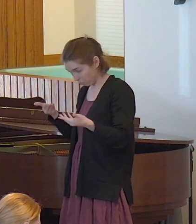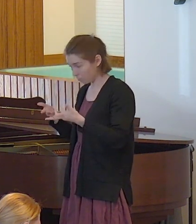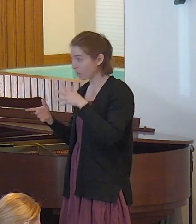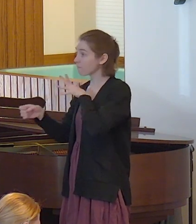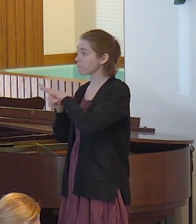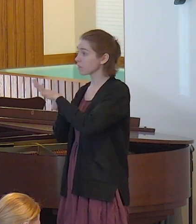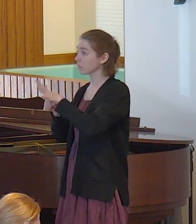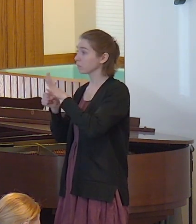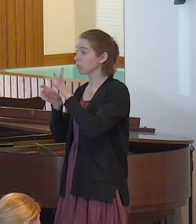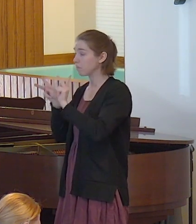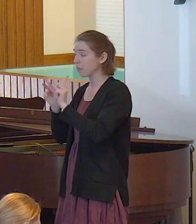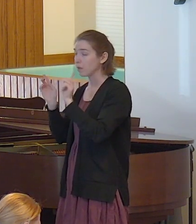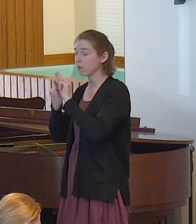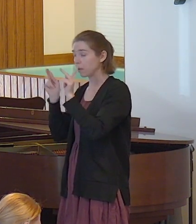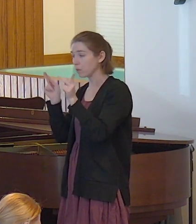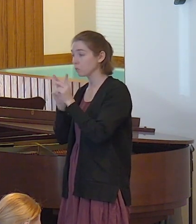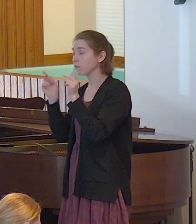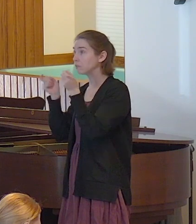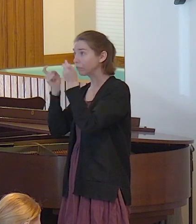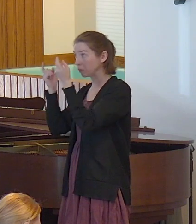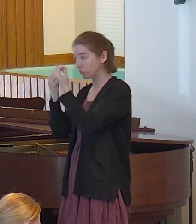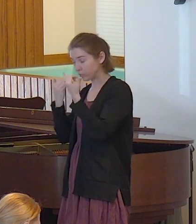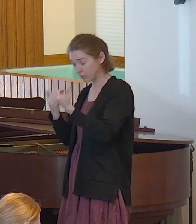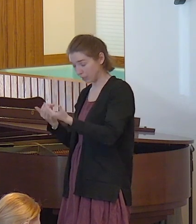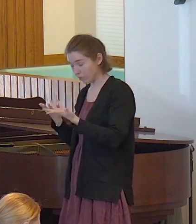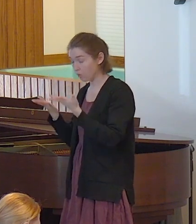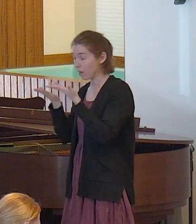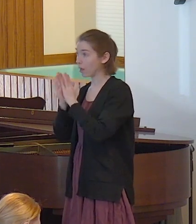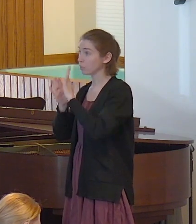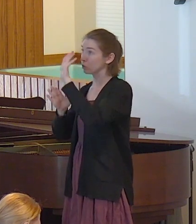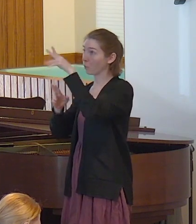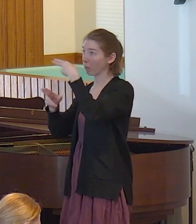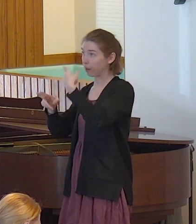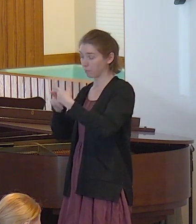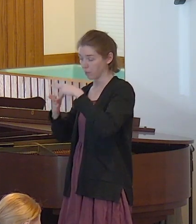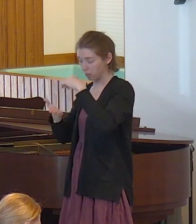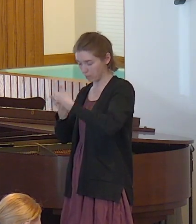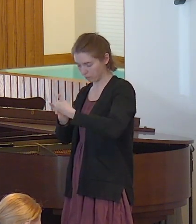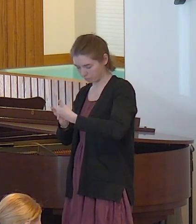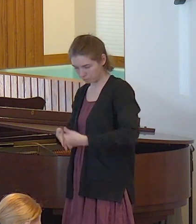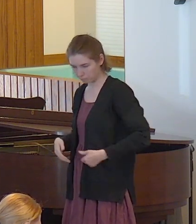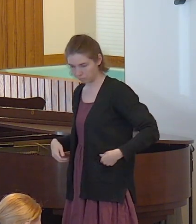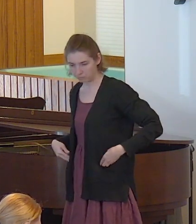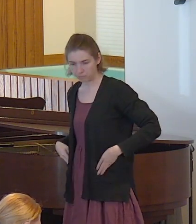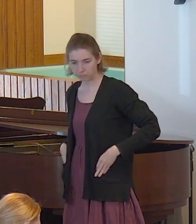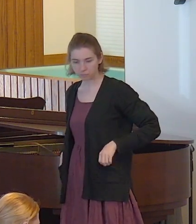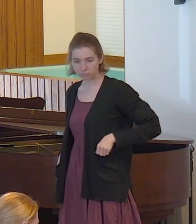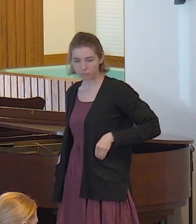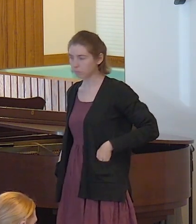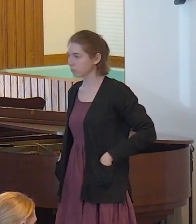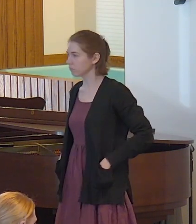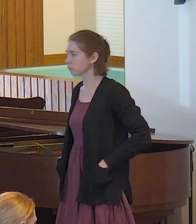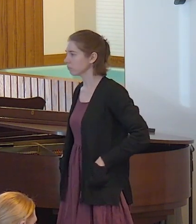Fill this place with a celebration today. We ask these things in your name. Amen.